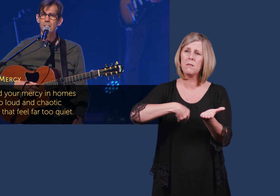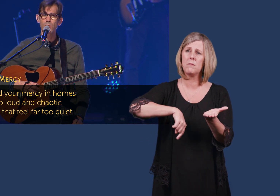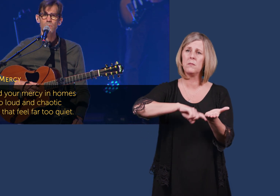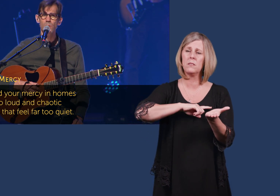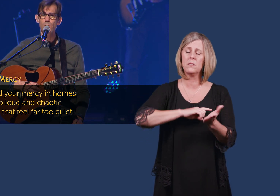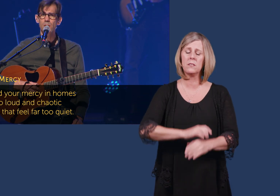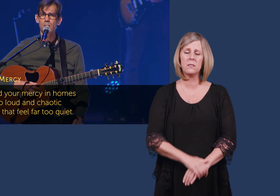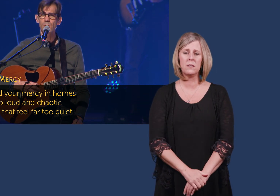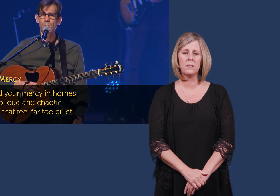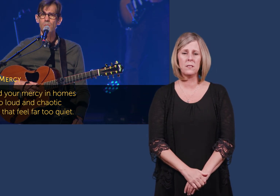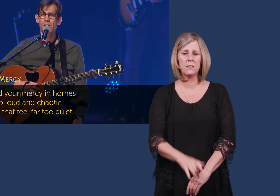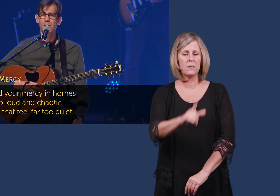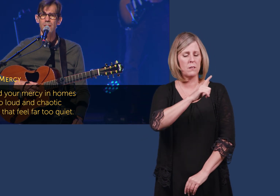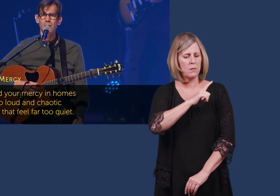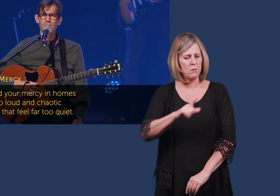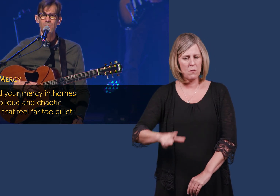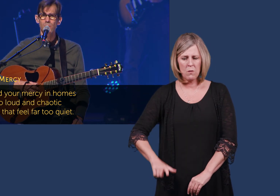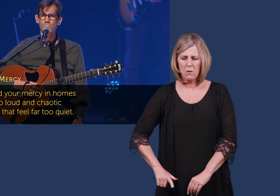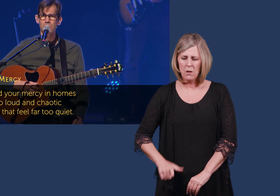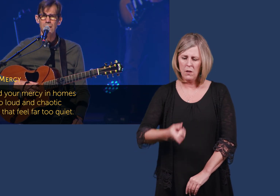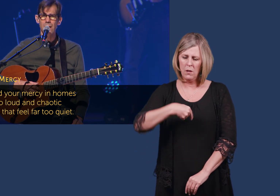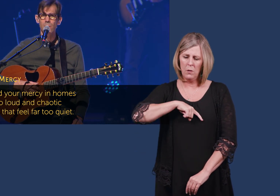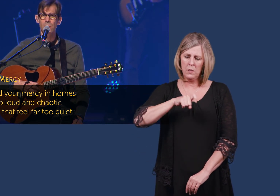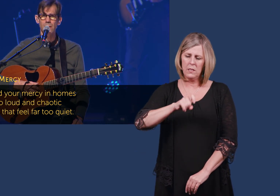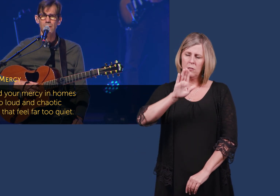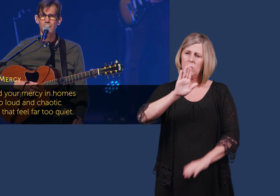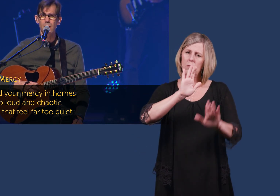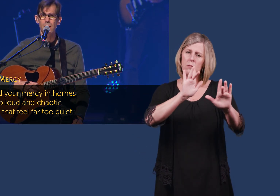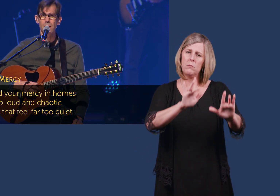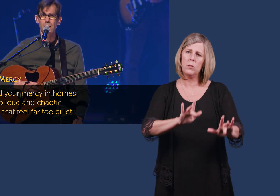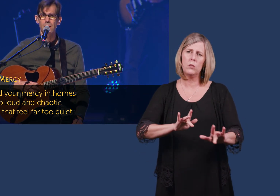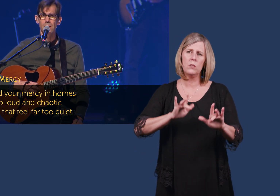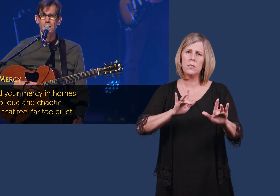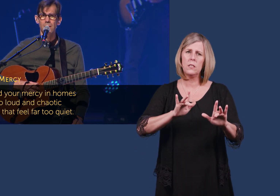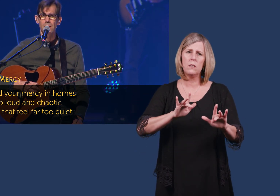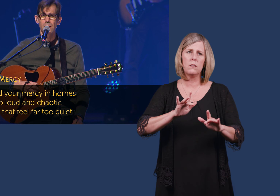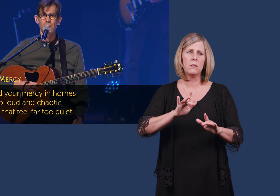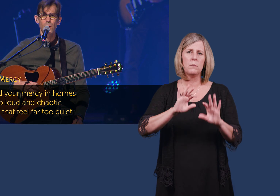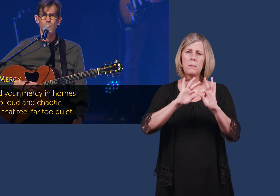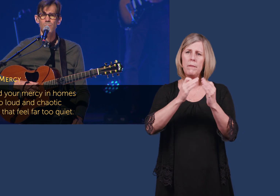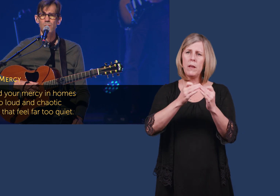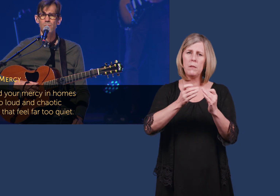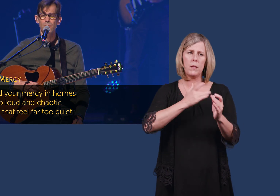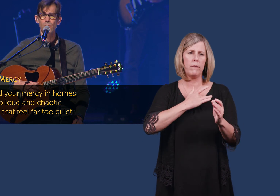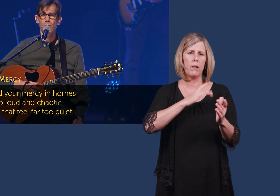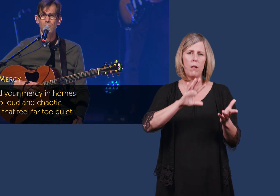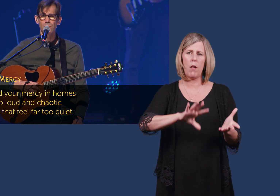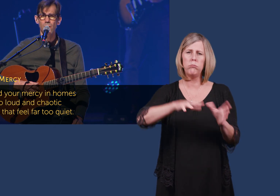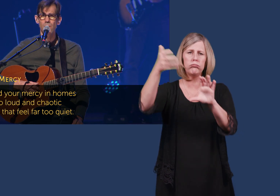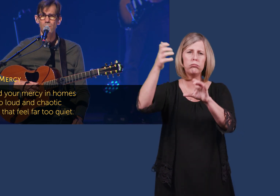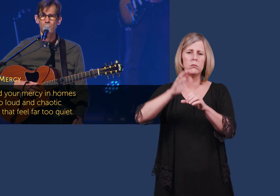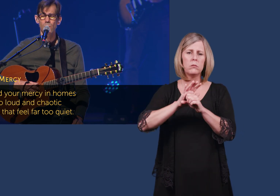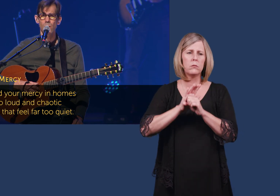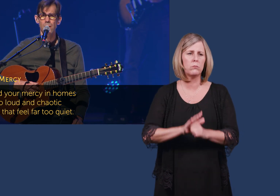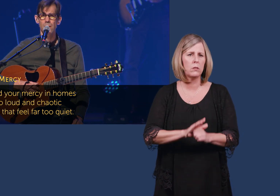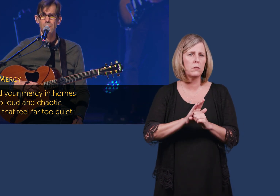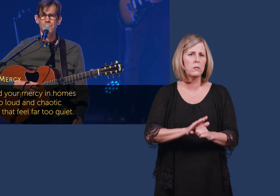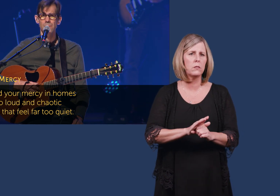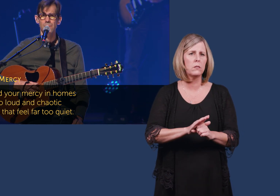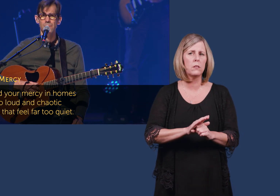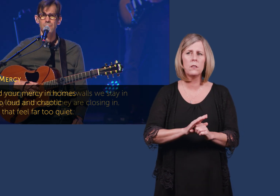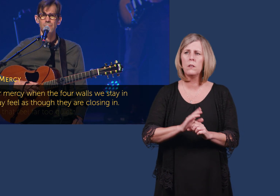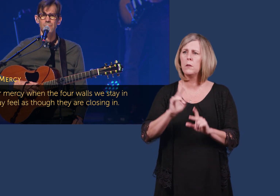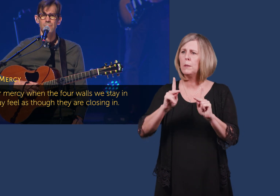Lord, we need your mercy in homes that feel too loud and chaotic, and in homes that feel far too quiet.